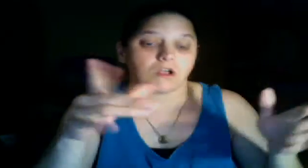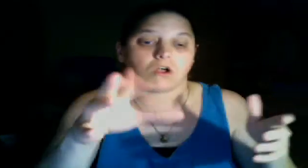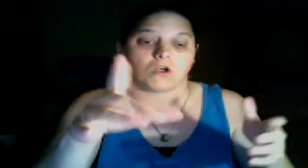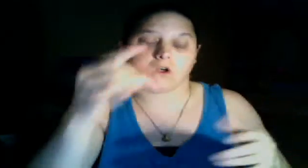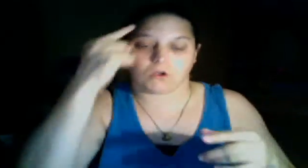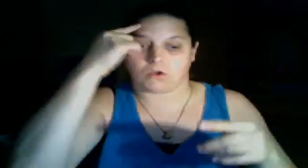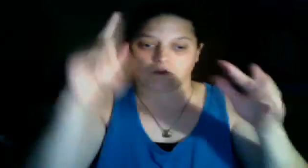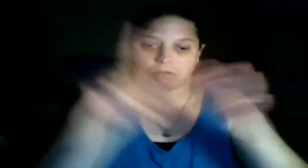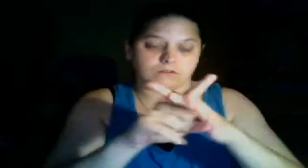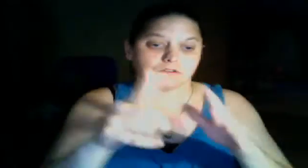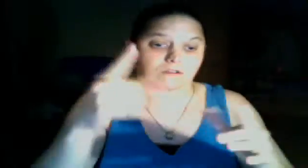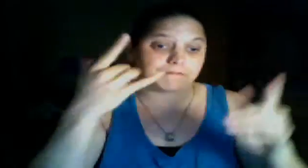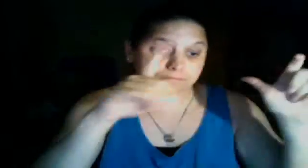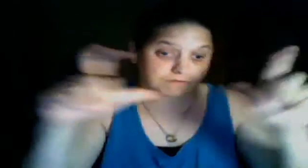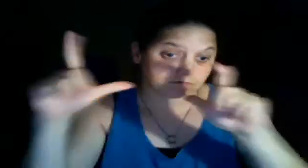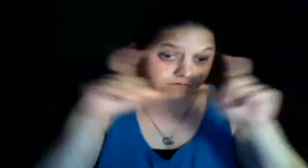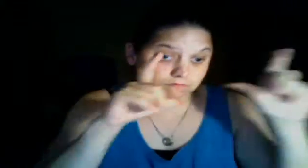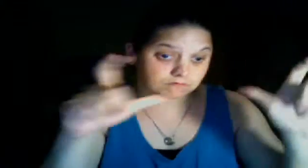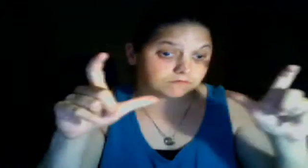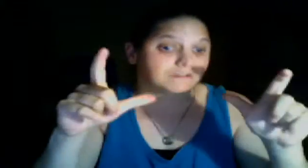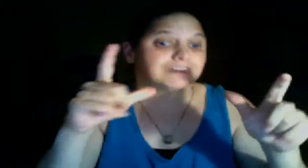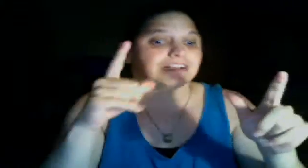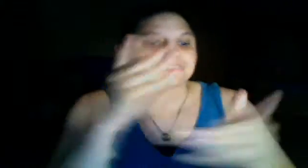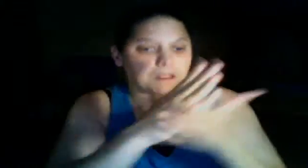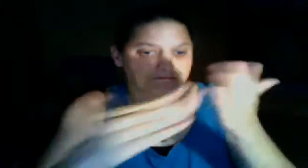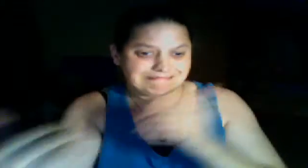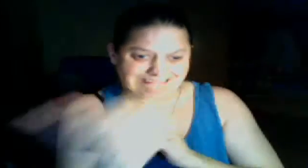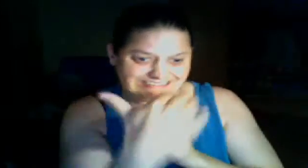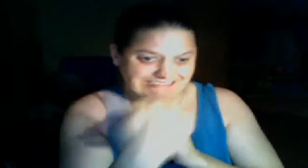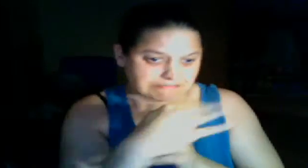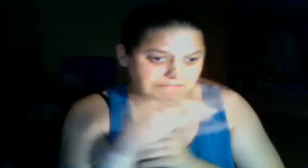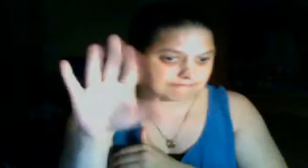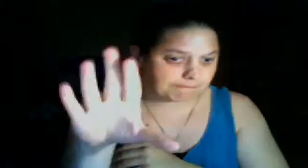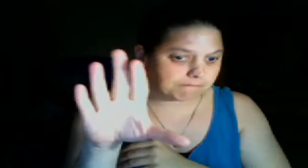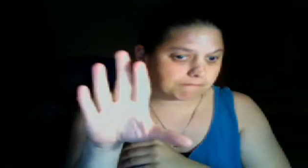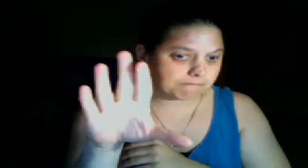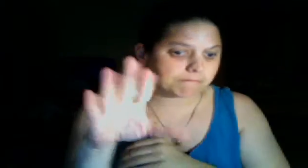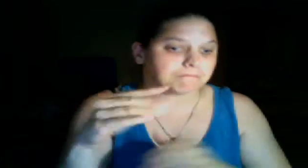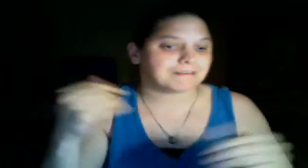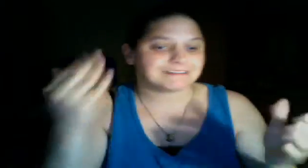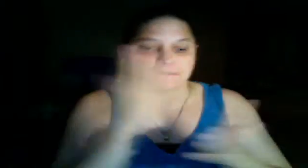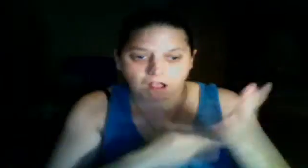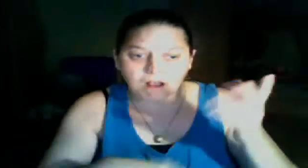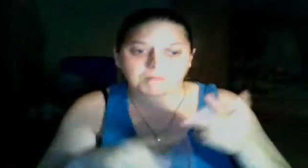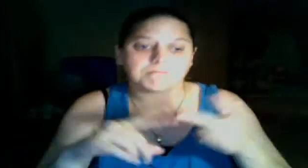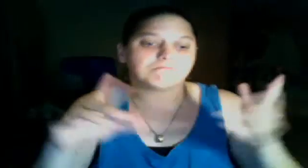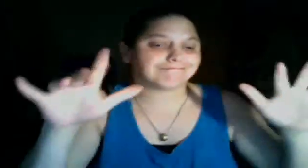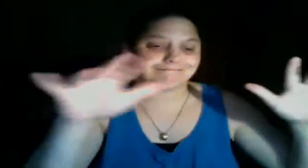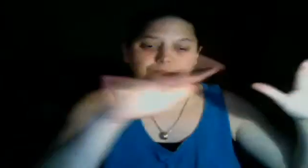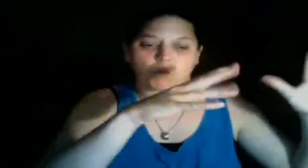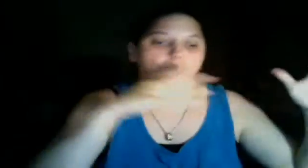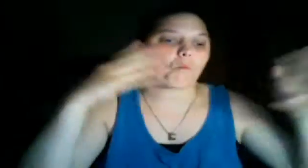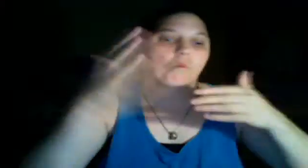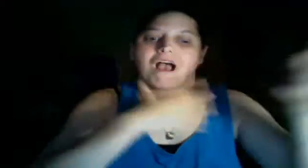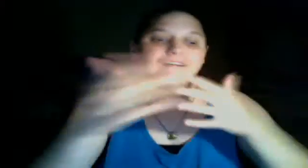just lost your TTI. I just need chat. Wish the magic would never end? Well, your wish is